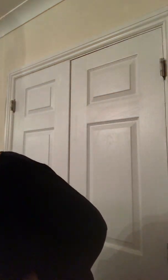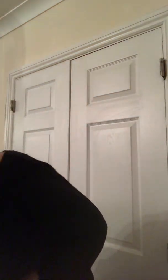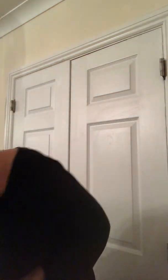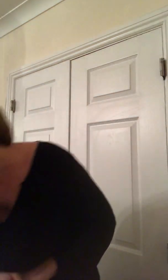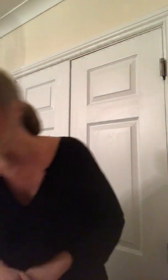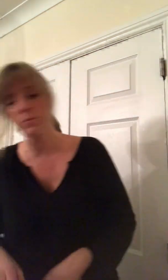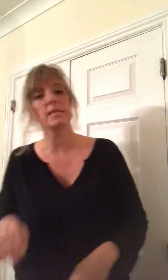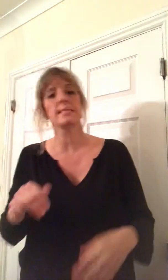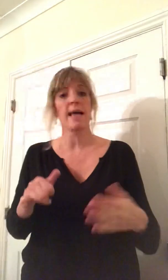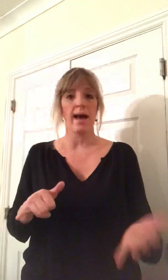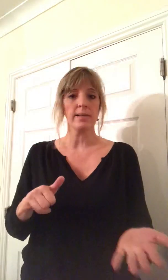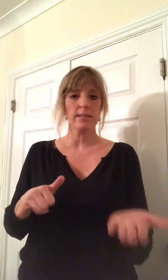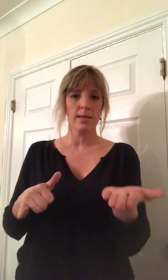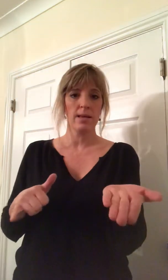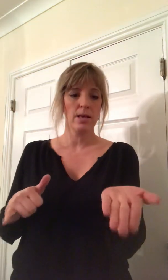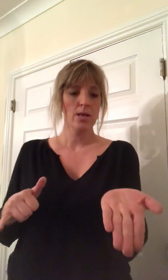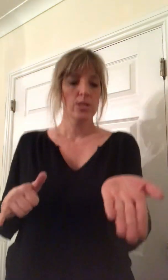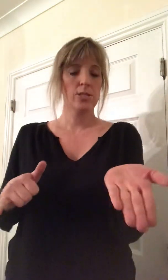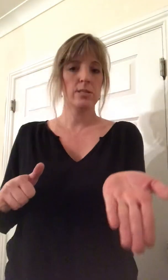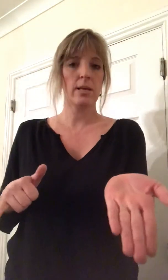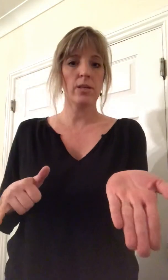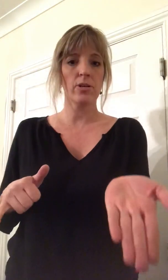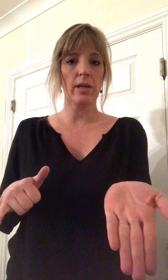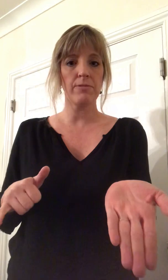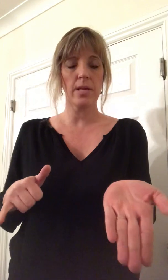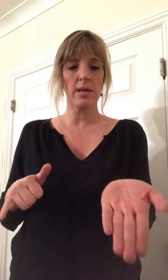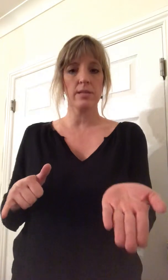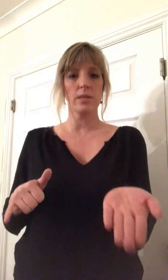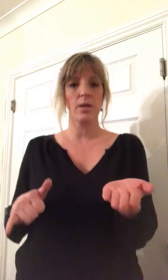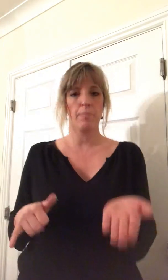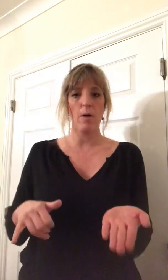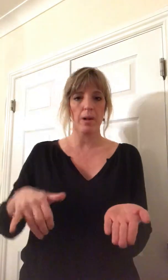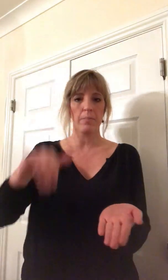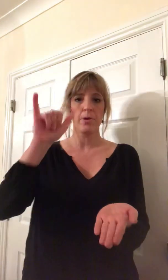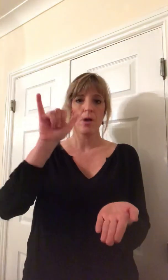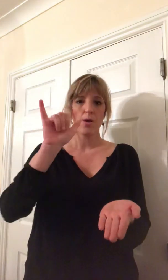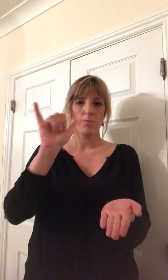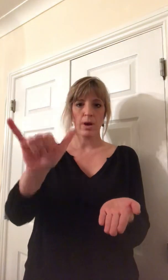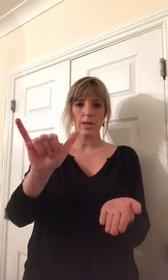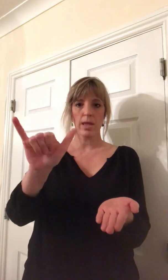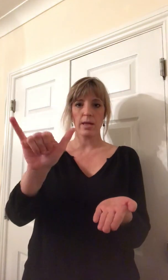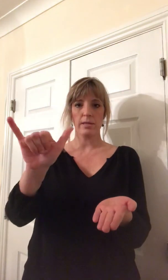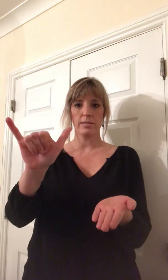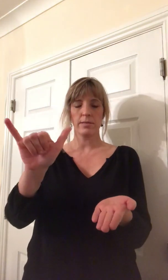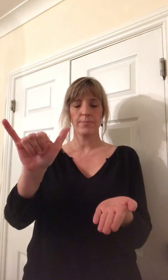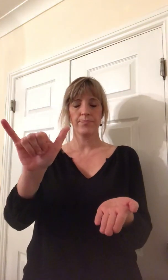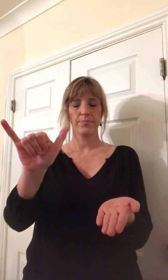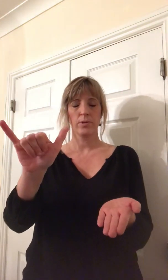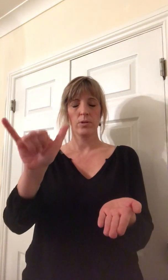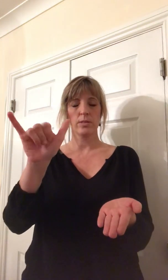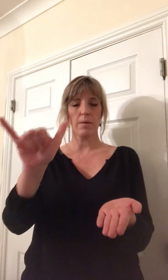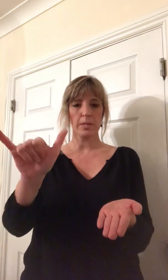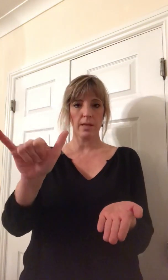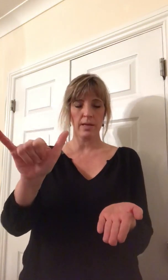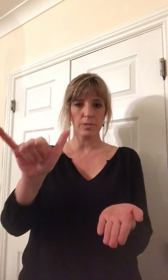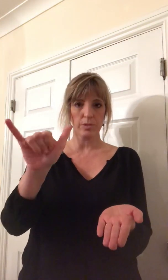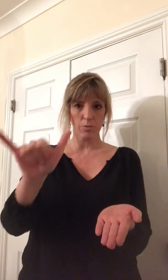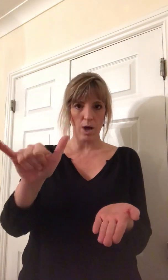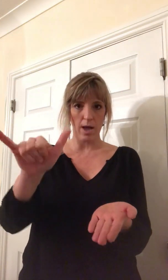Let's see, the next one is that. So you take your left hand, palm up, right hand, or dominant hand with the